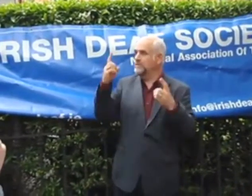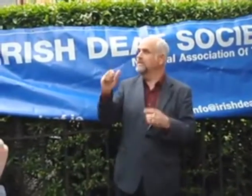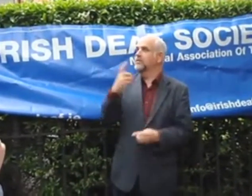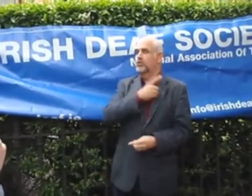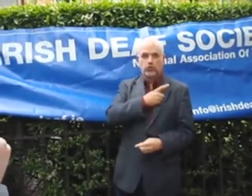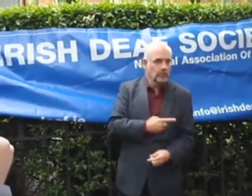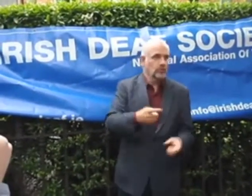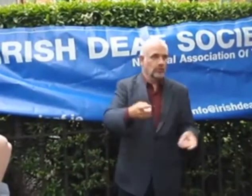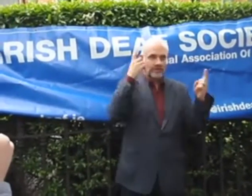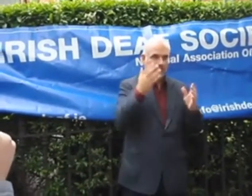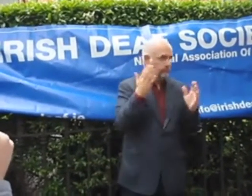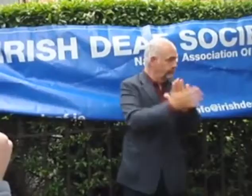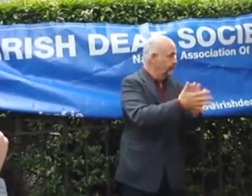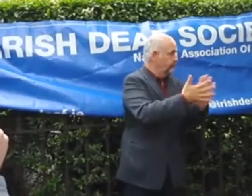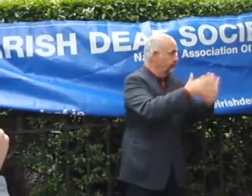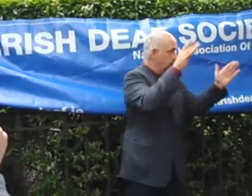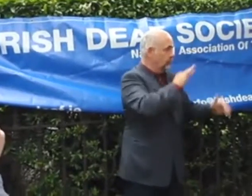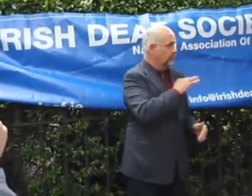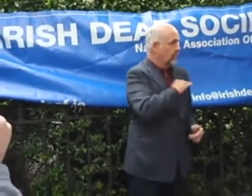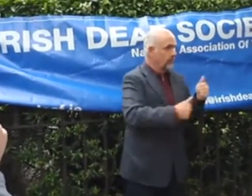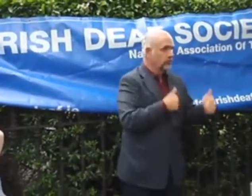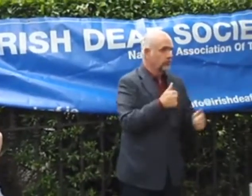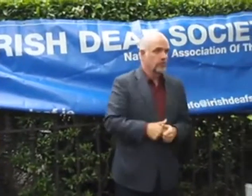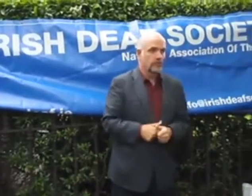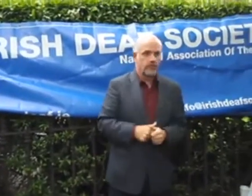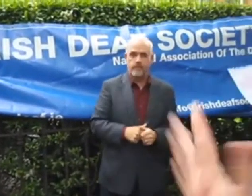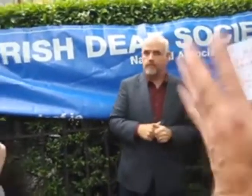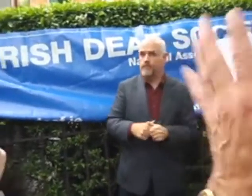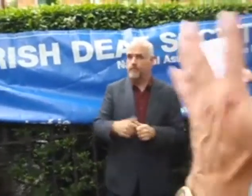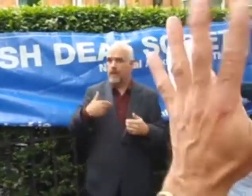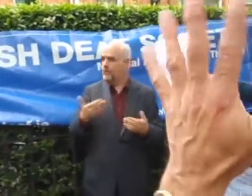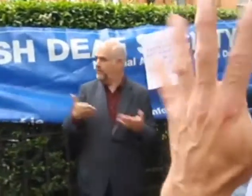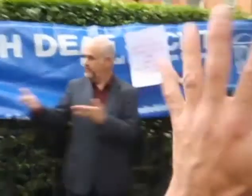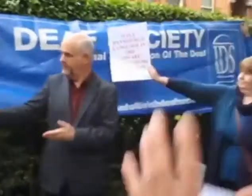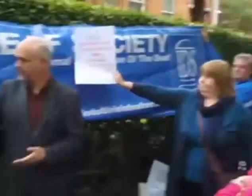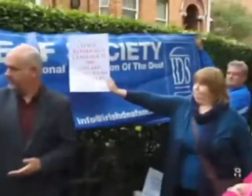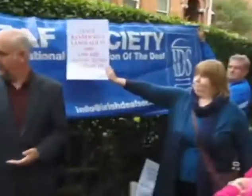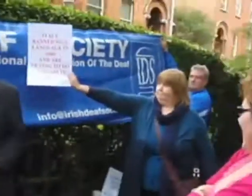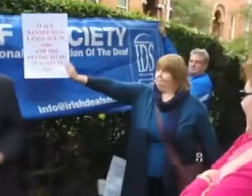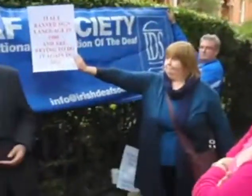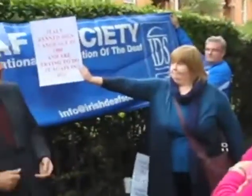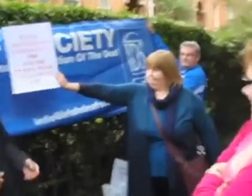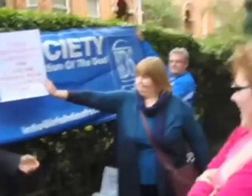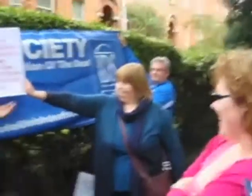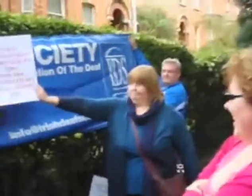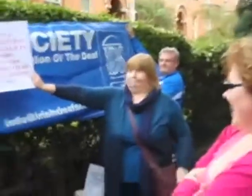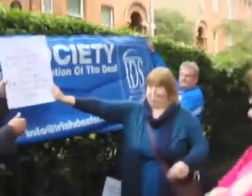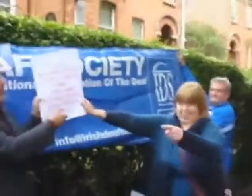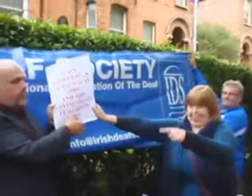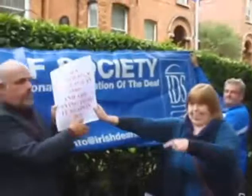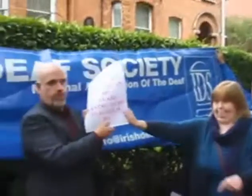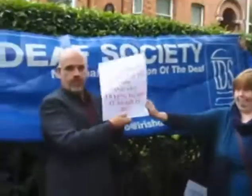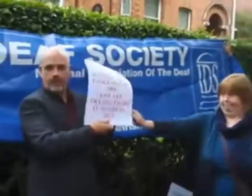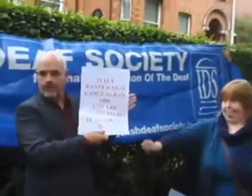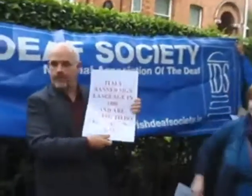and that terminology is really important. So by downgrading the name, it will downgrade the language. So the thing is, if they're planning it